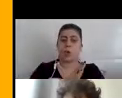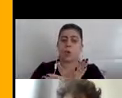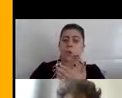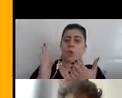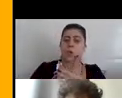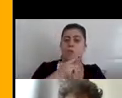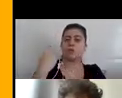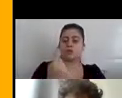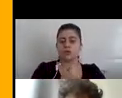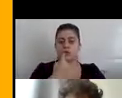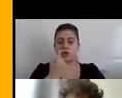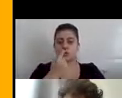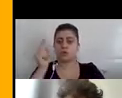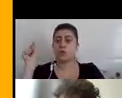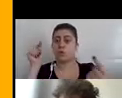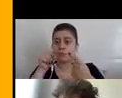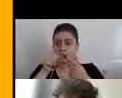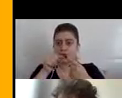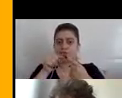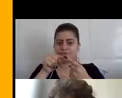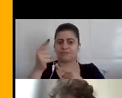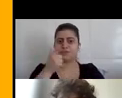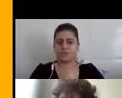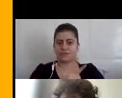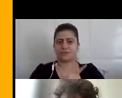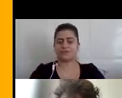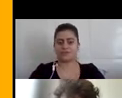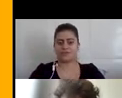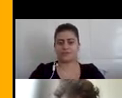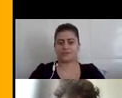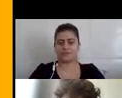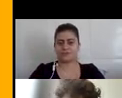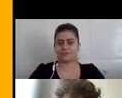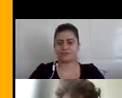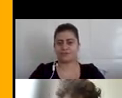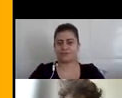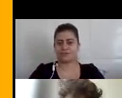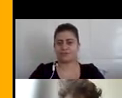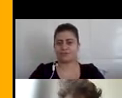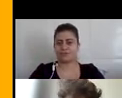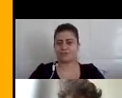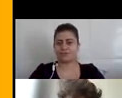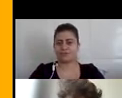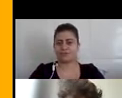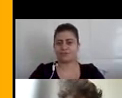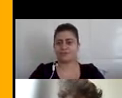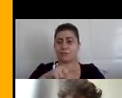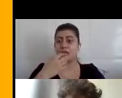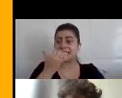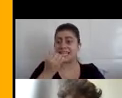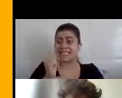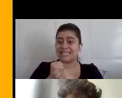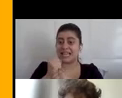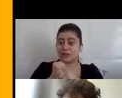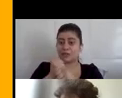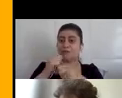of the after six year of activities after the launch.